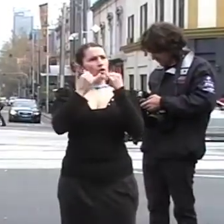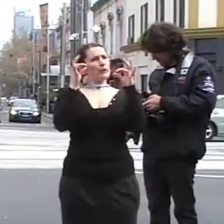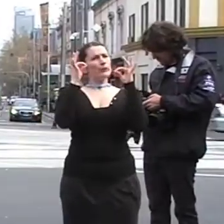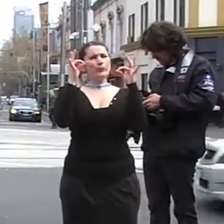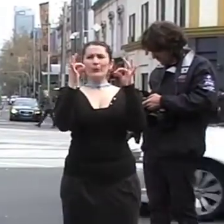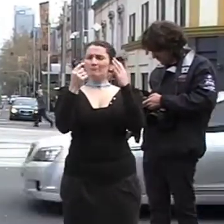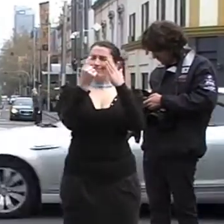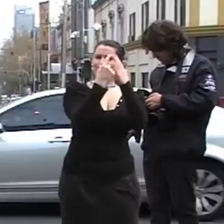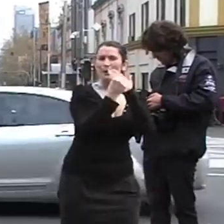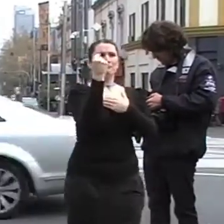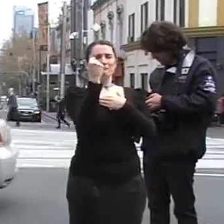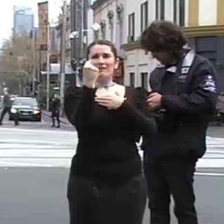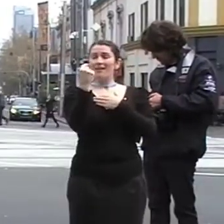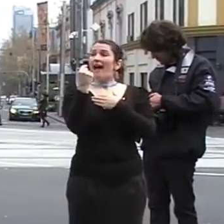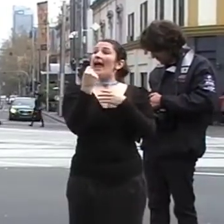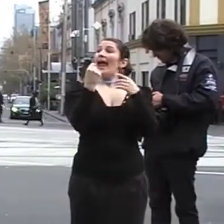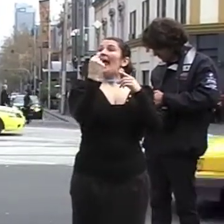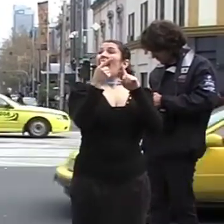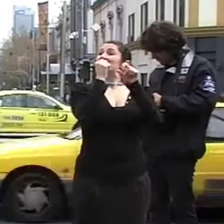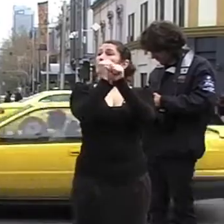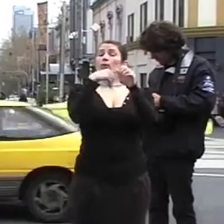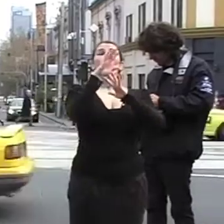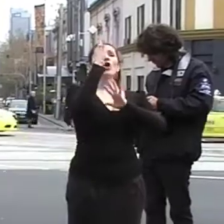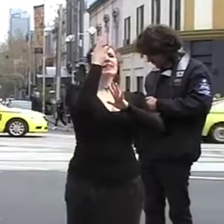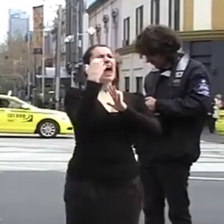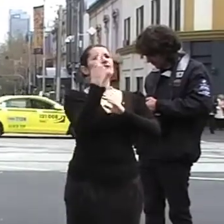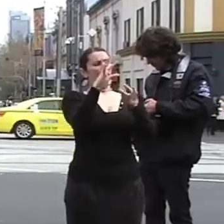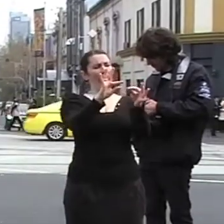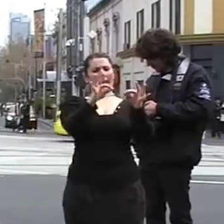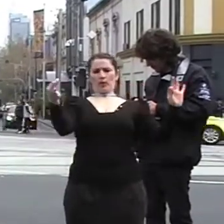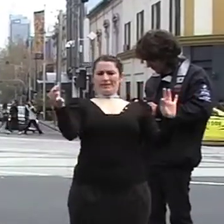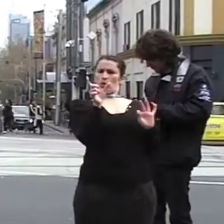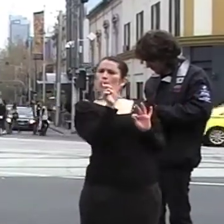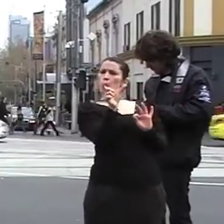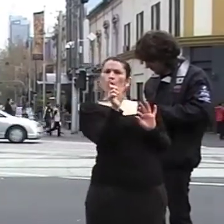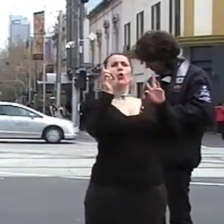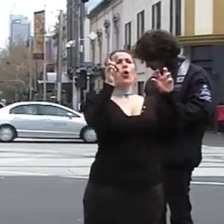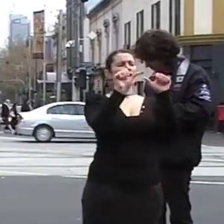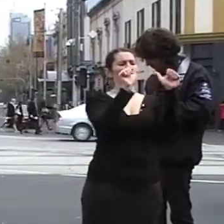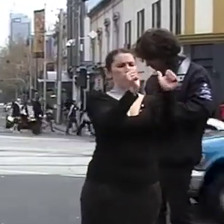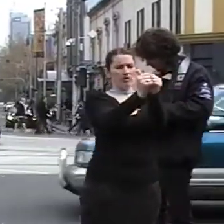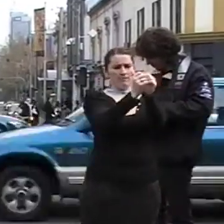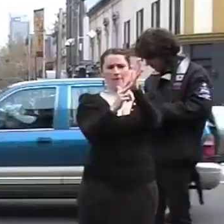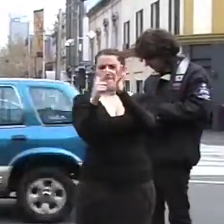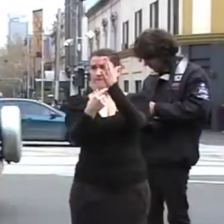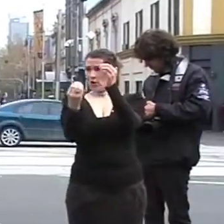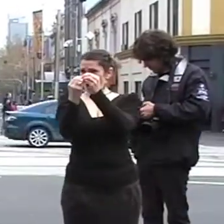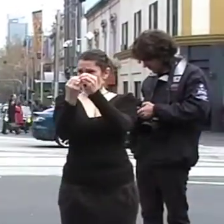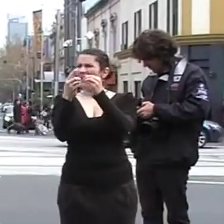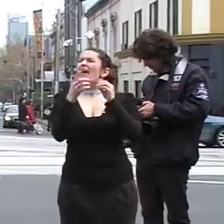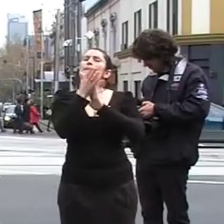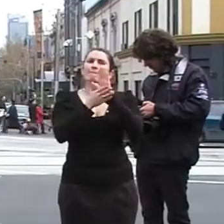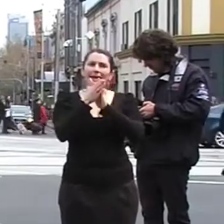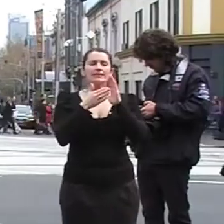life. Agreement verbs, for example, you're all getting a lesson here, are verbs which show who is